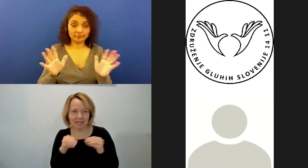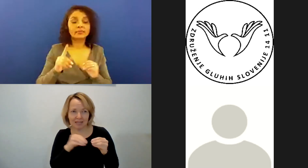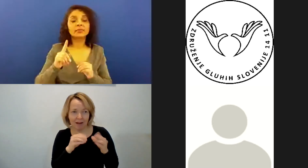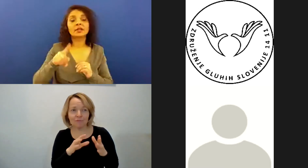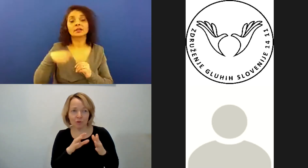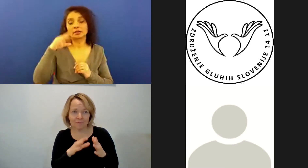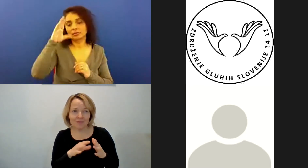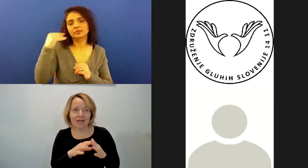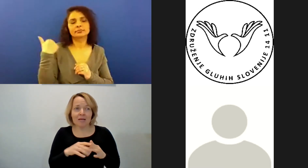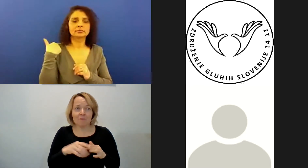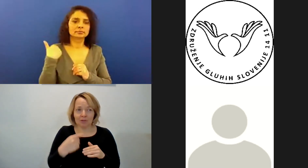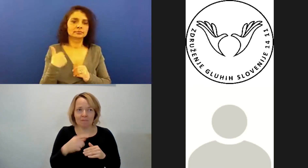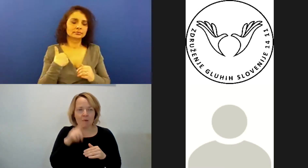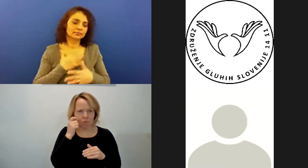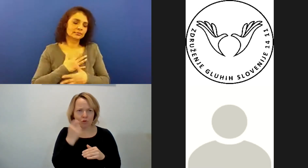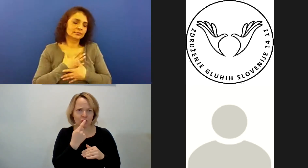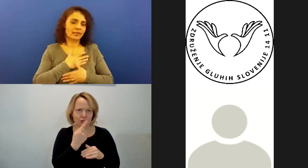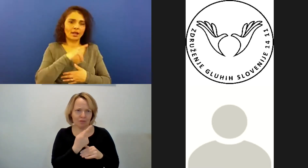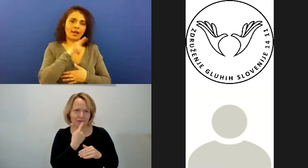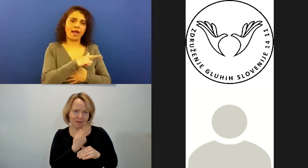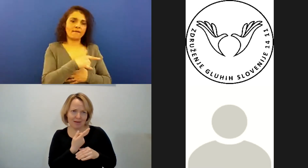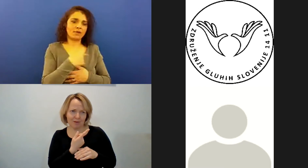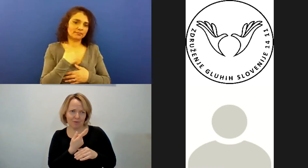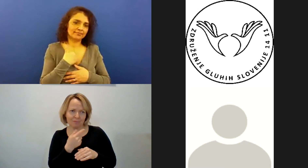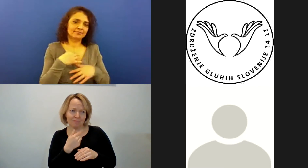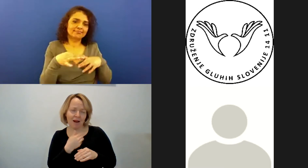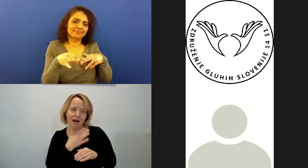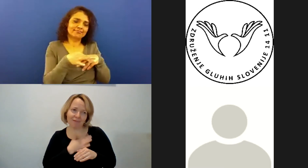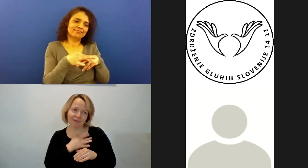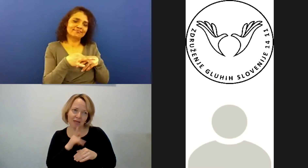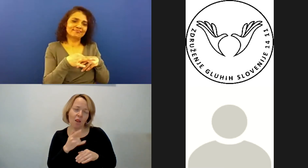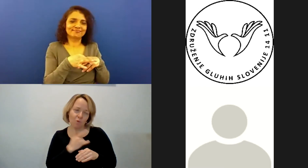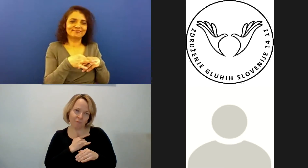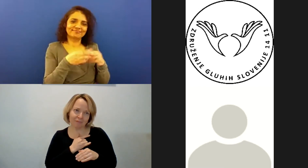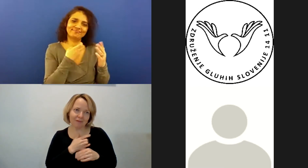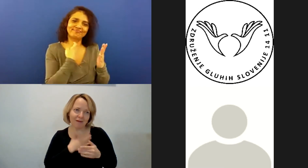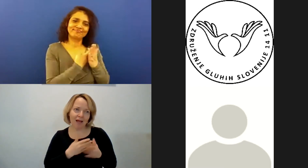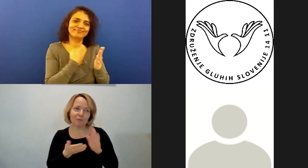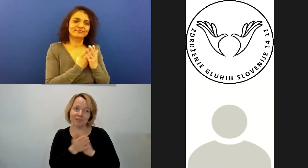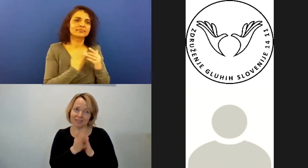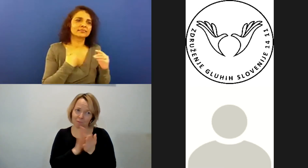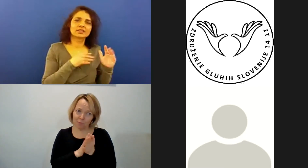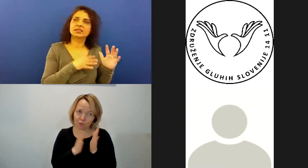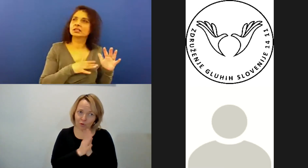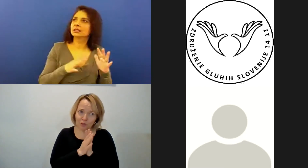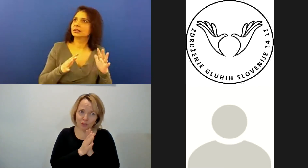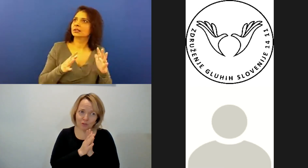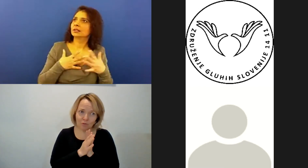We had a long distance relationship, him in Holland, me in Zurich. And after 3 years, he told me, I love